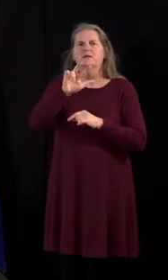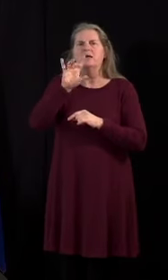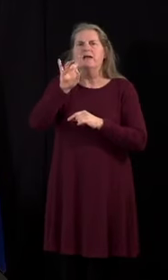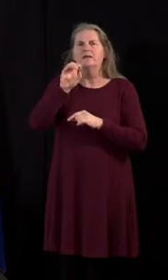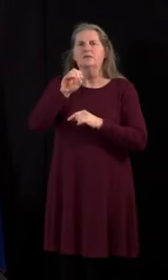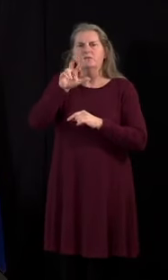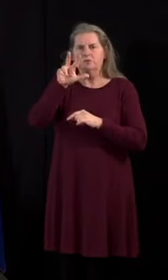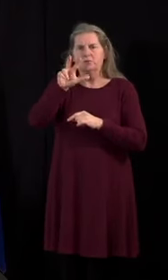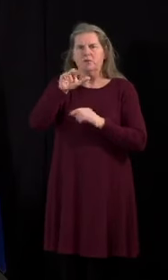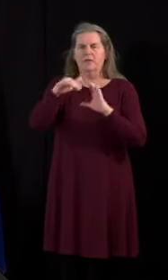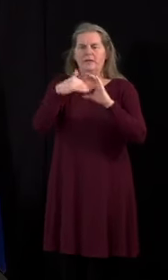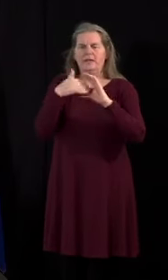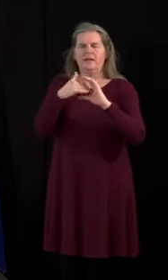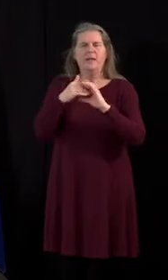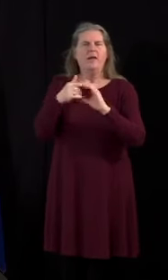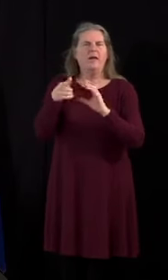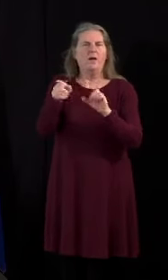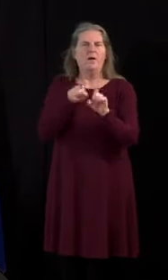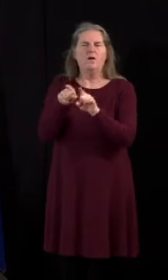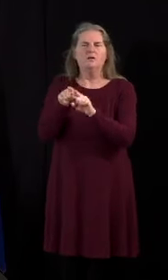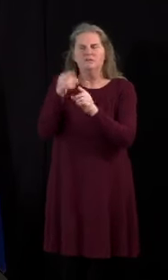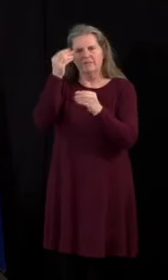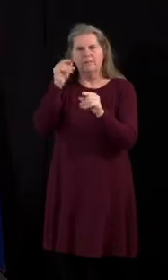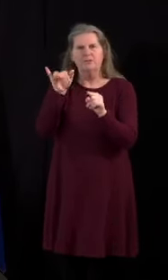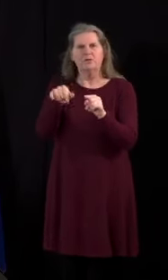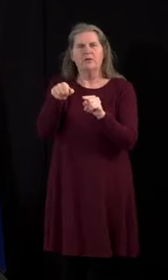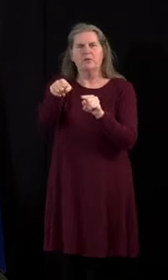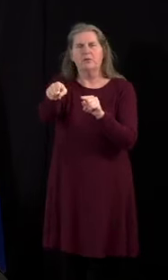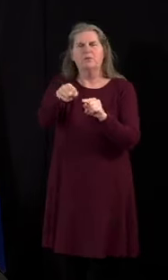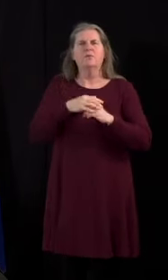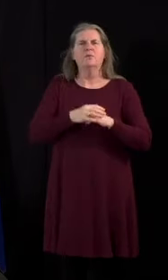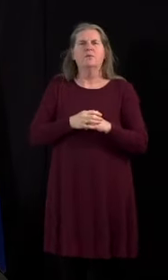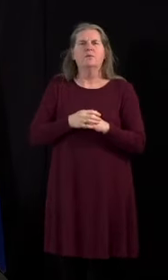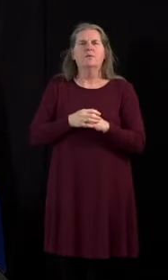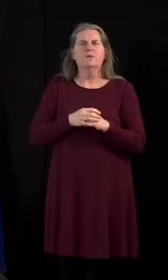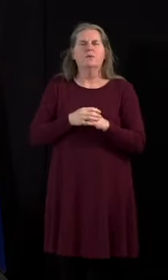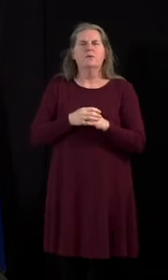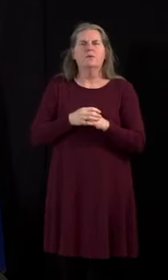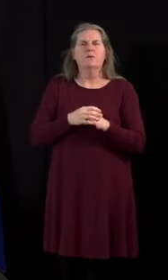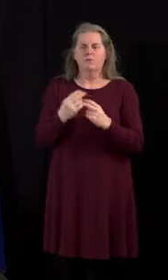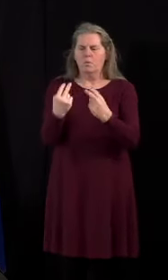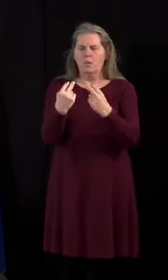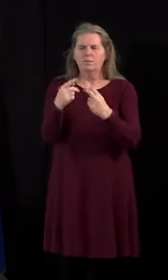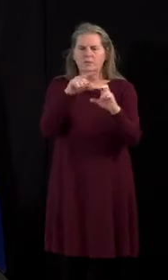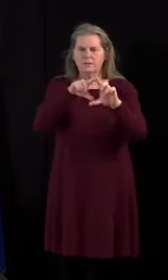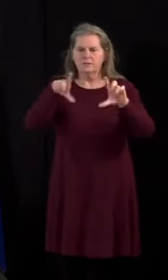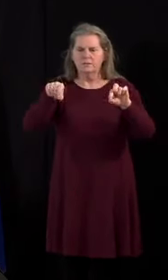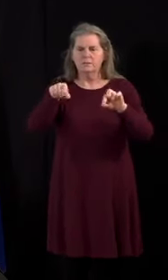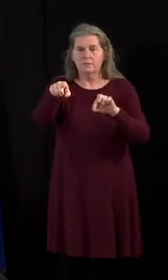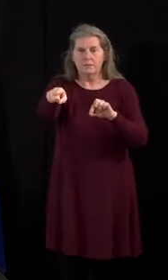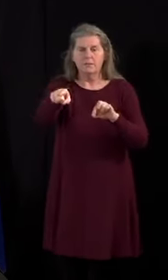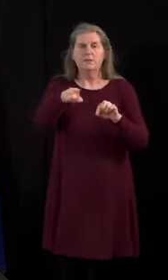867-456-3803 and email. And I think there's some information here as well for those that are watching, or as